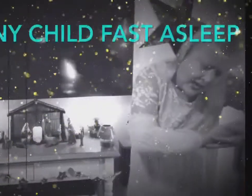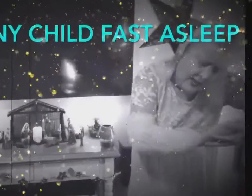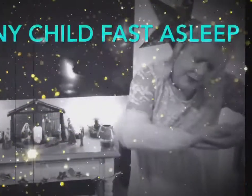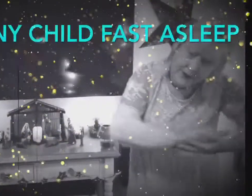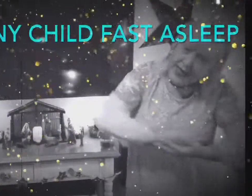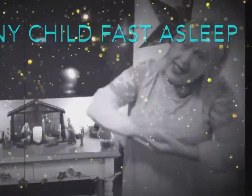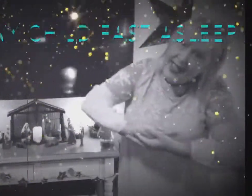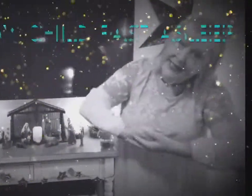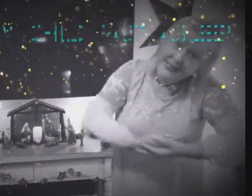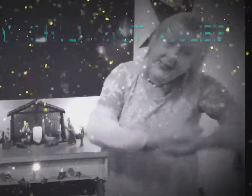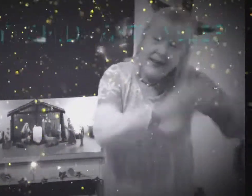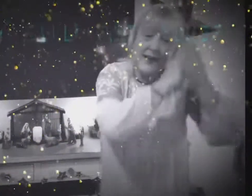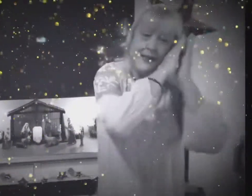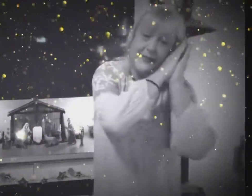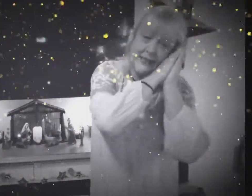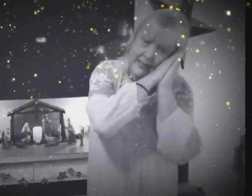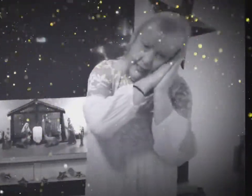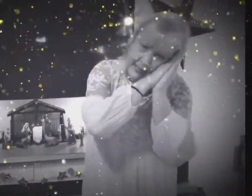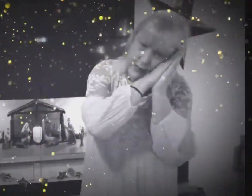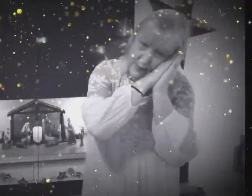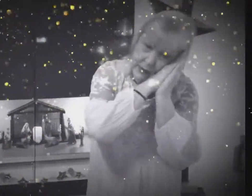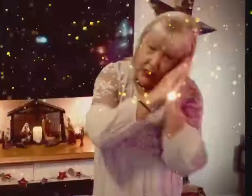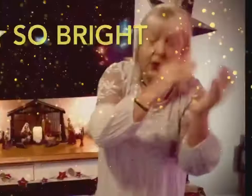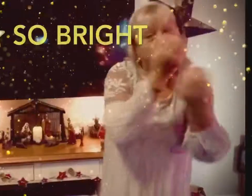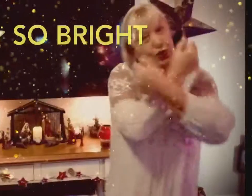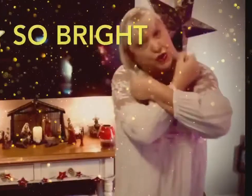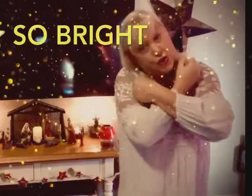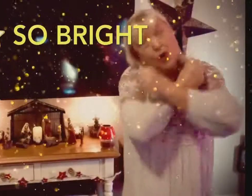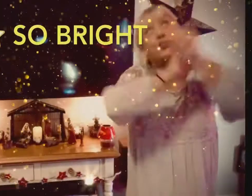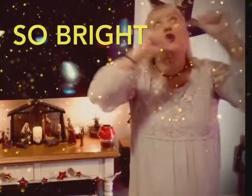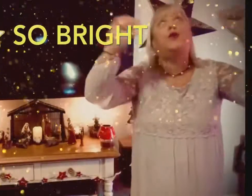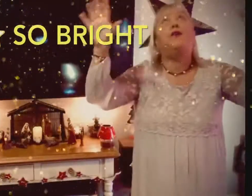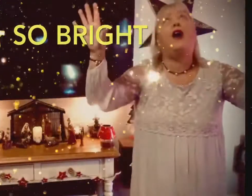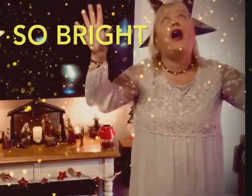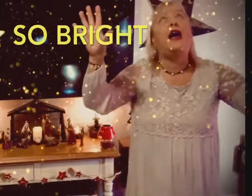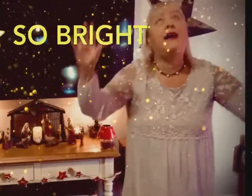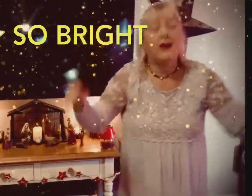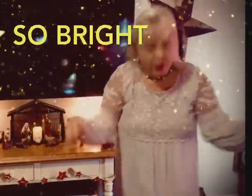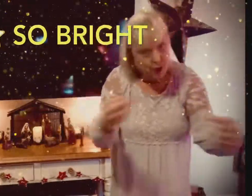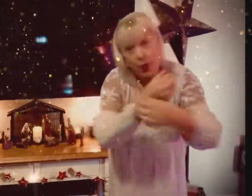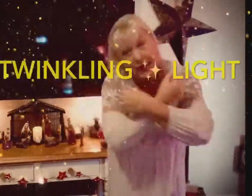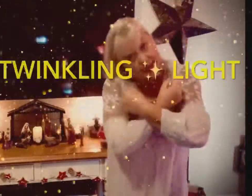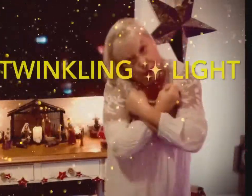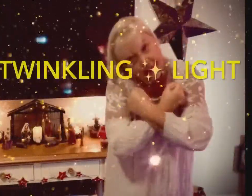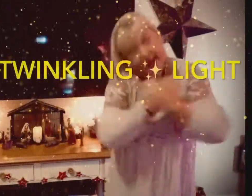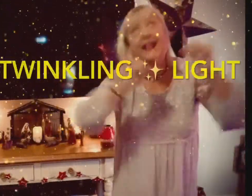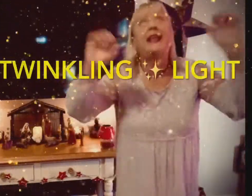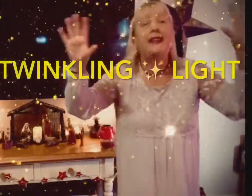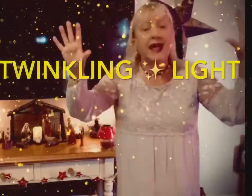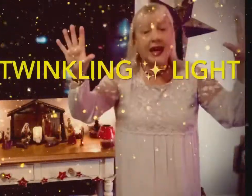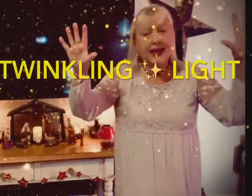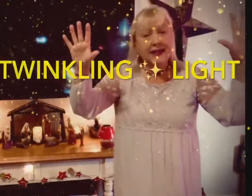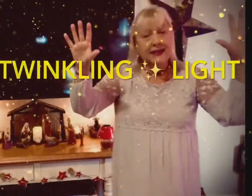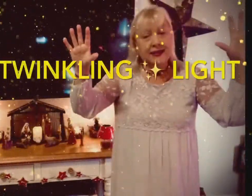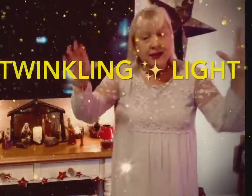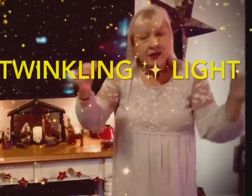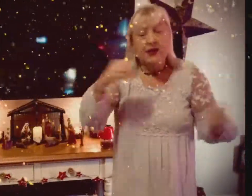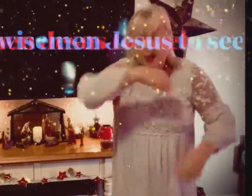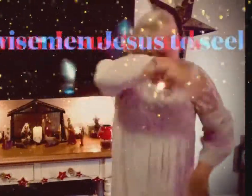fast asleep. No star so bright with twinkling light, no wise